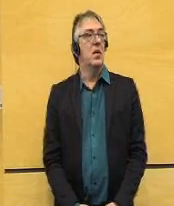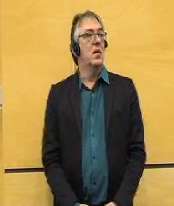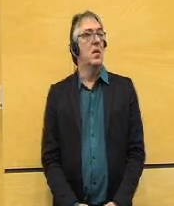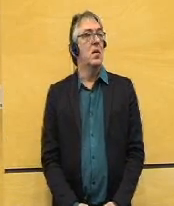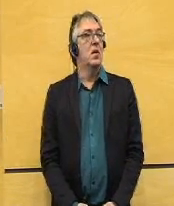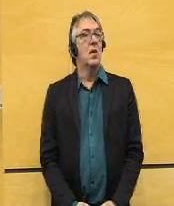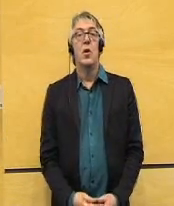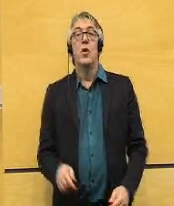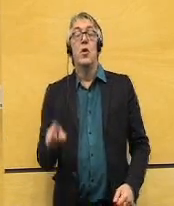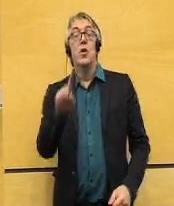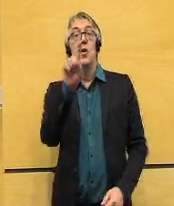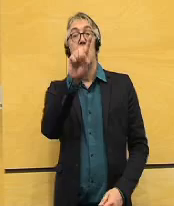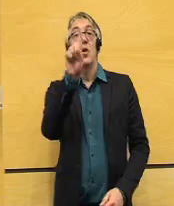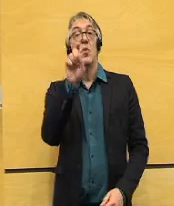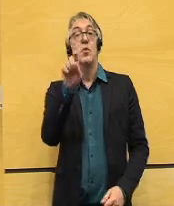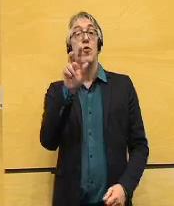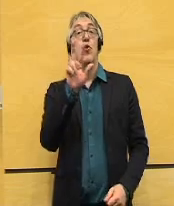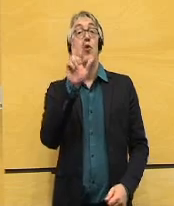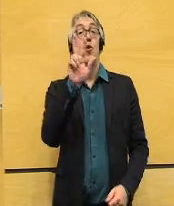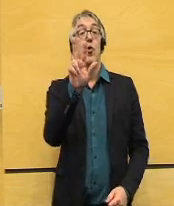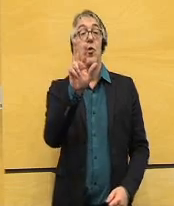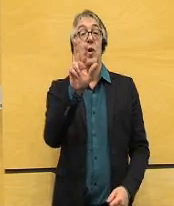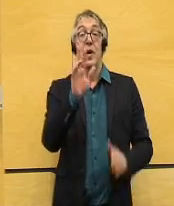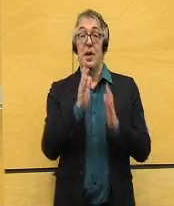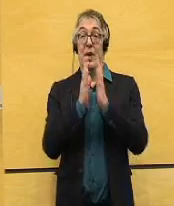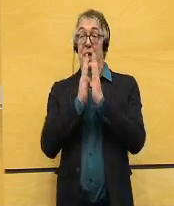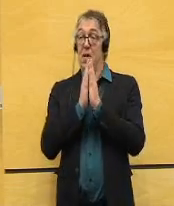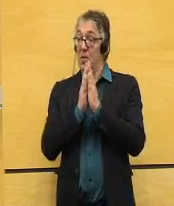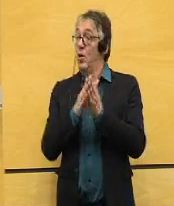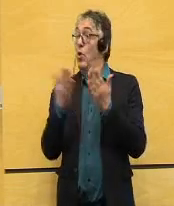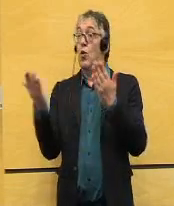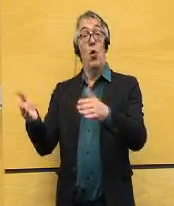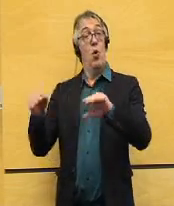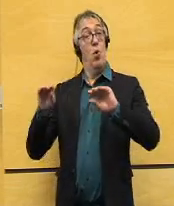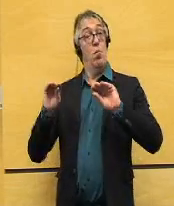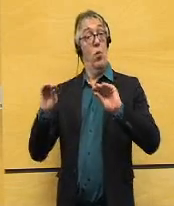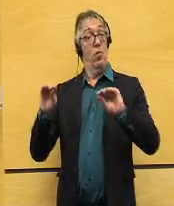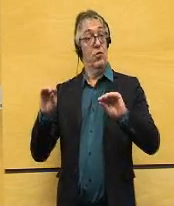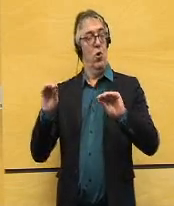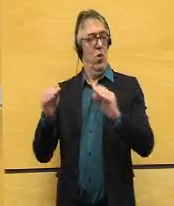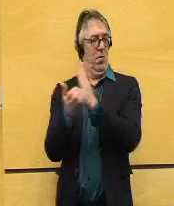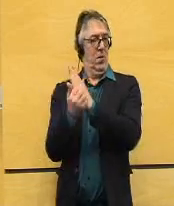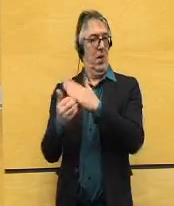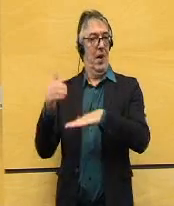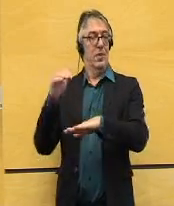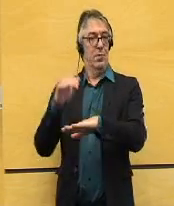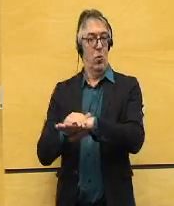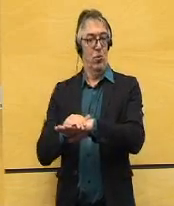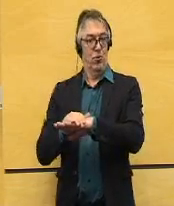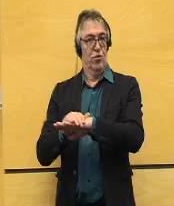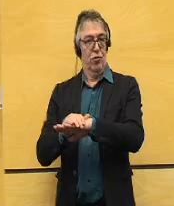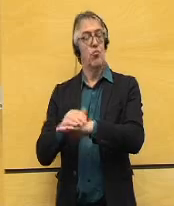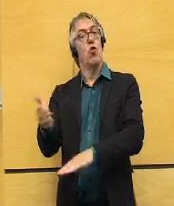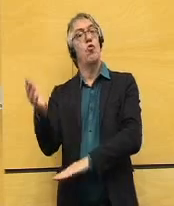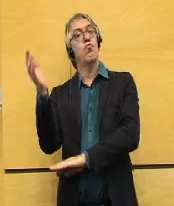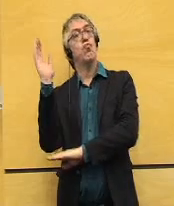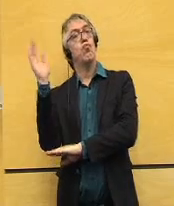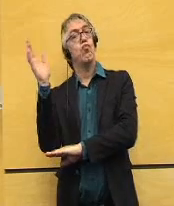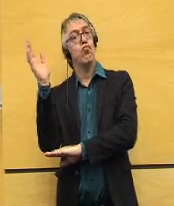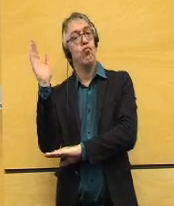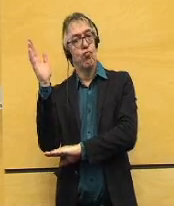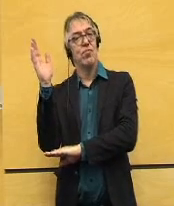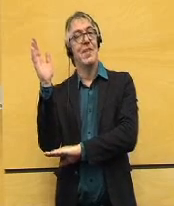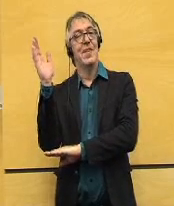may I now invite Professor Vichit Matapon, legal expert, will address the issue of the definition